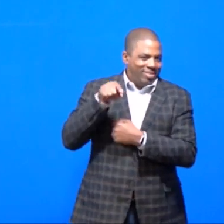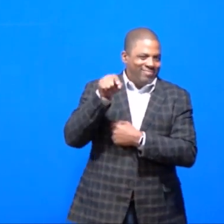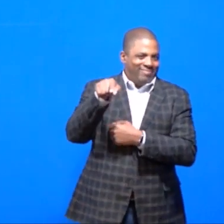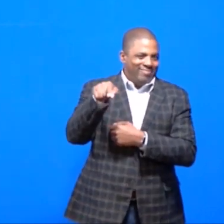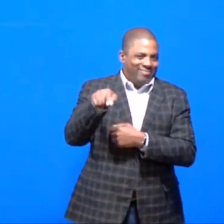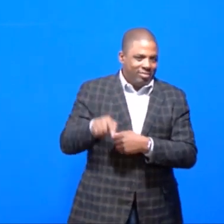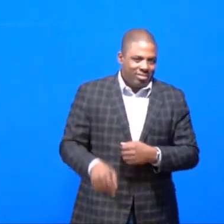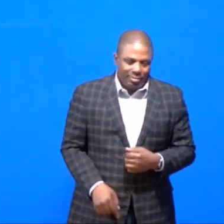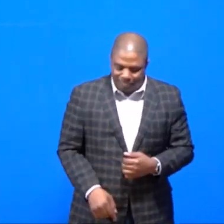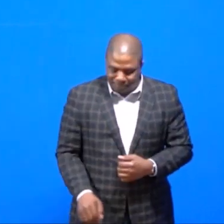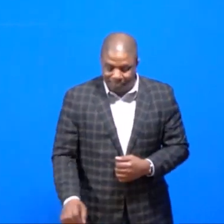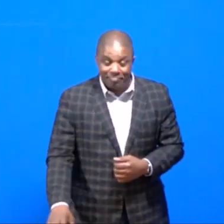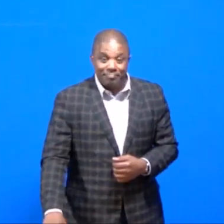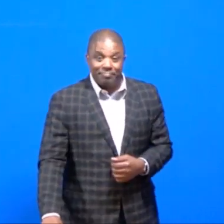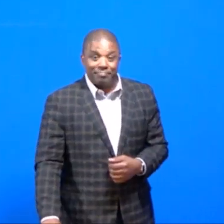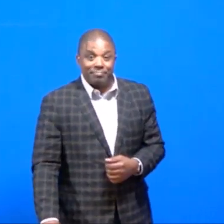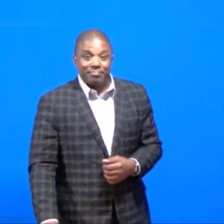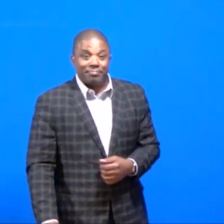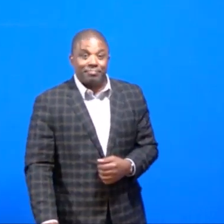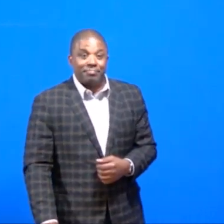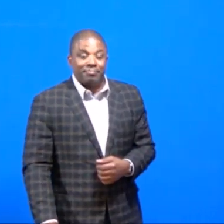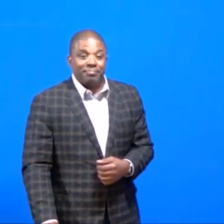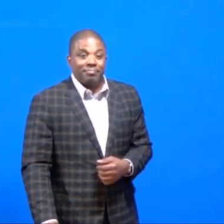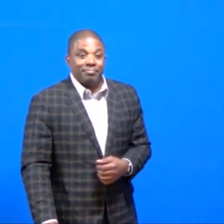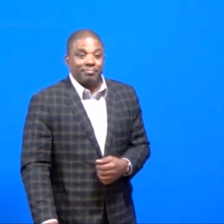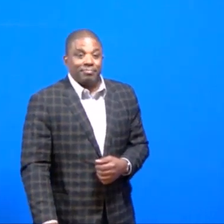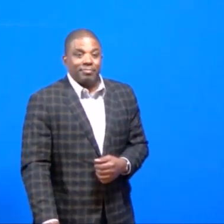That was where Joshua was buried, on his own estate.